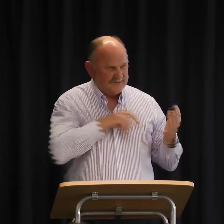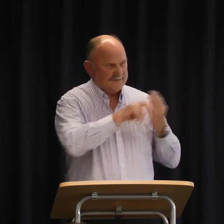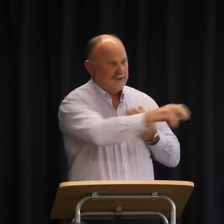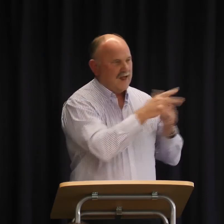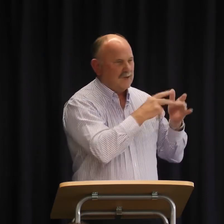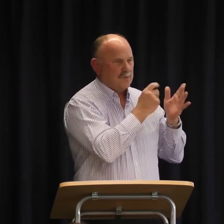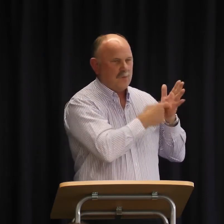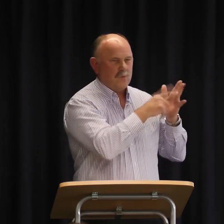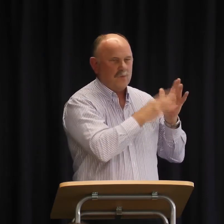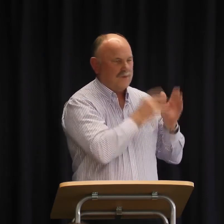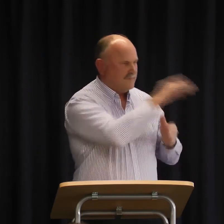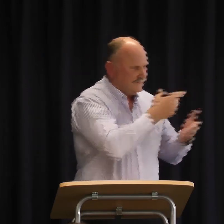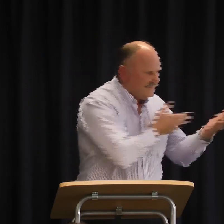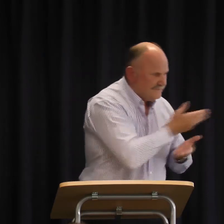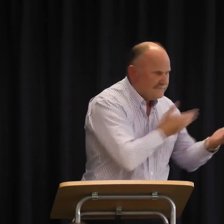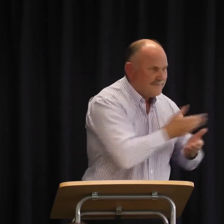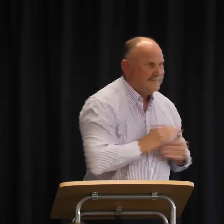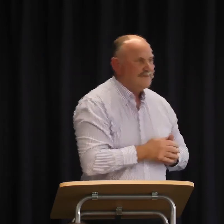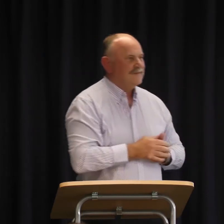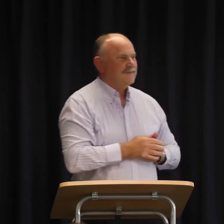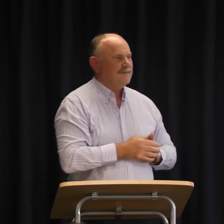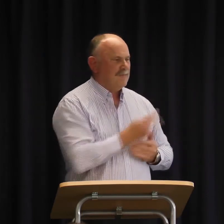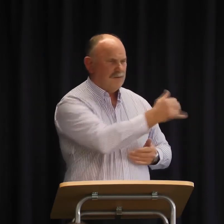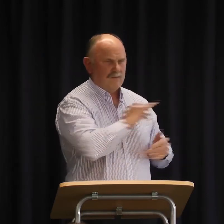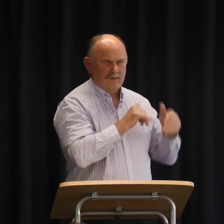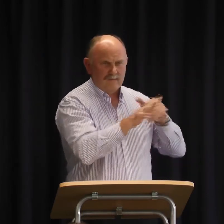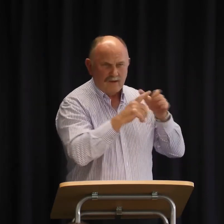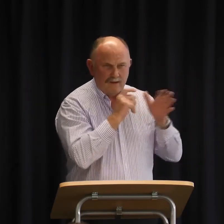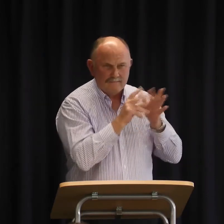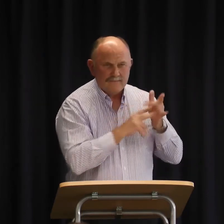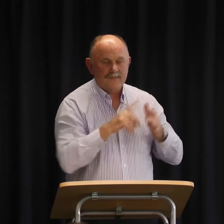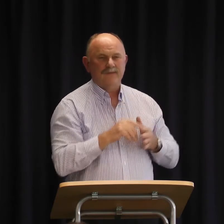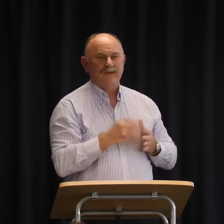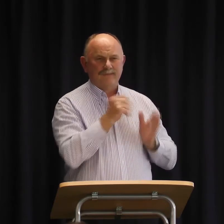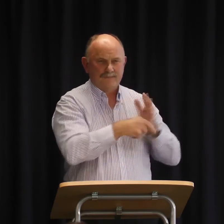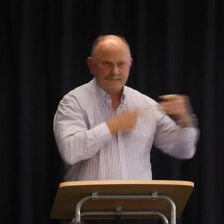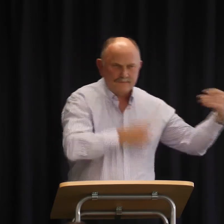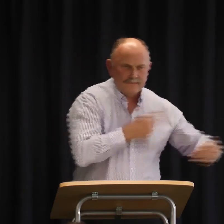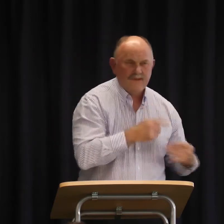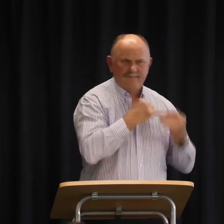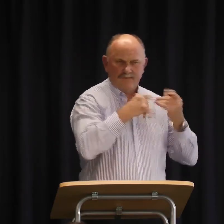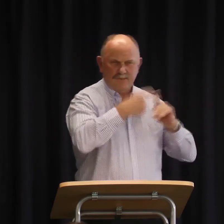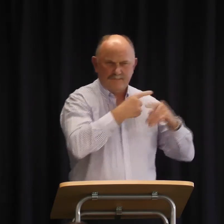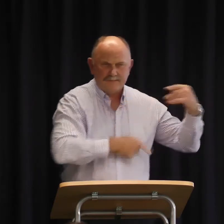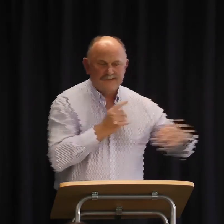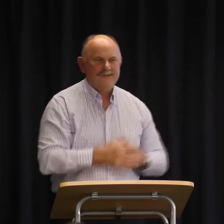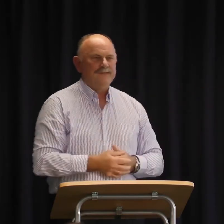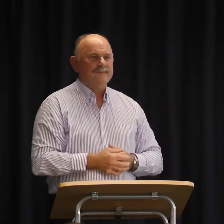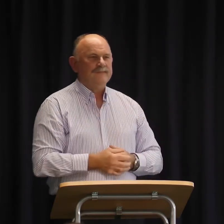If I had any questions or issues, I'd always go and talk to John, discuss those issues. He would provide salient advice. Sometimes we would